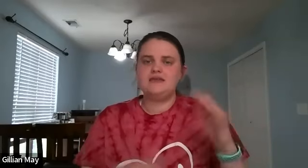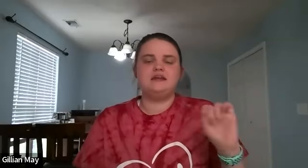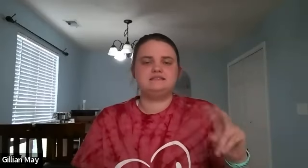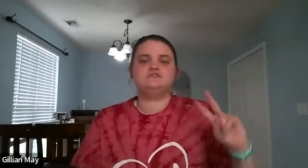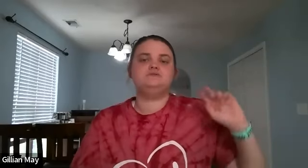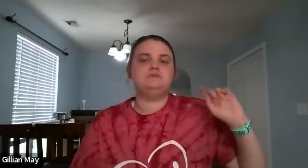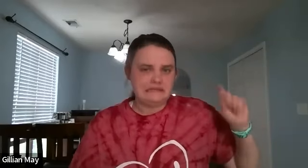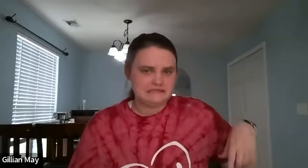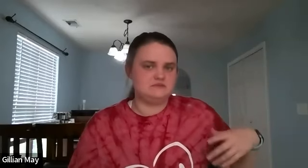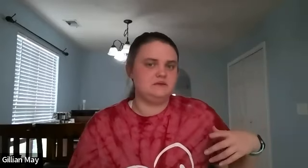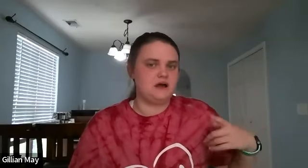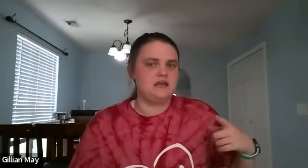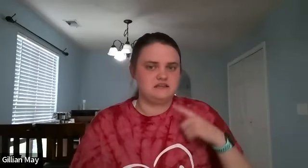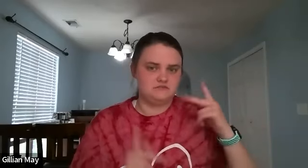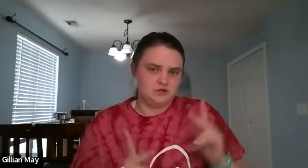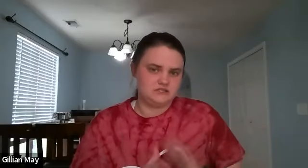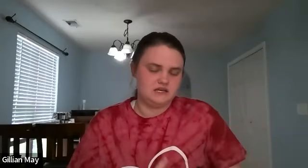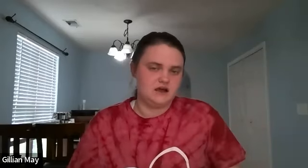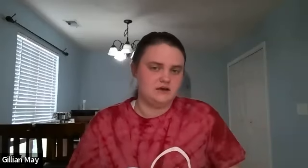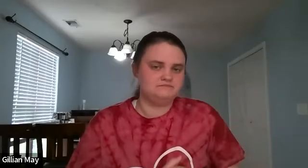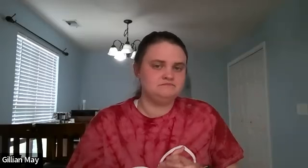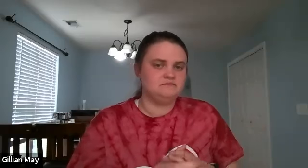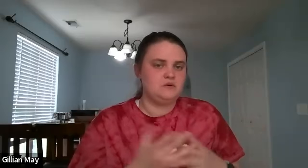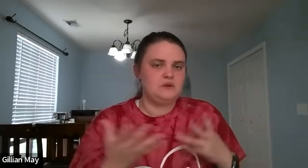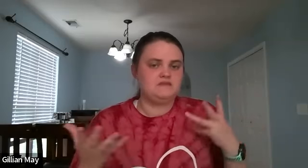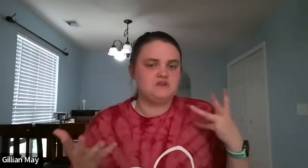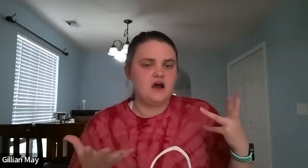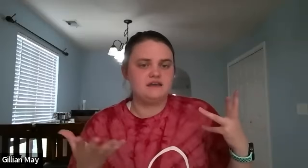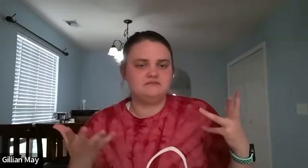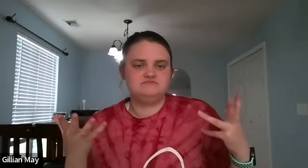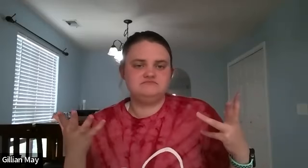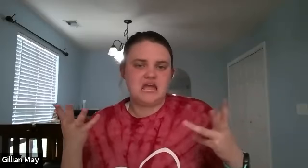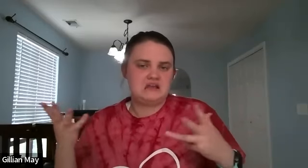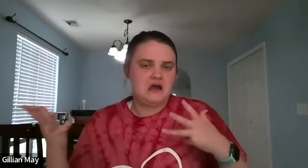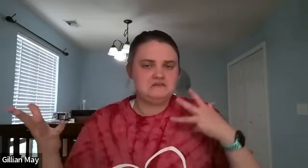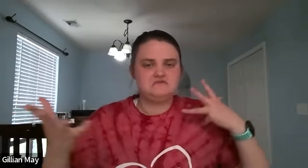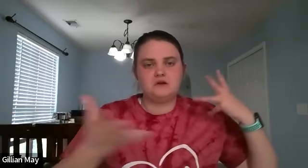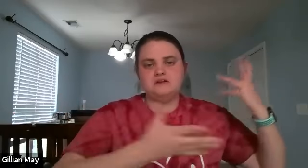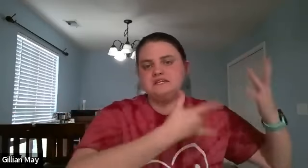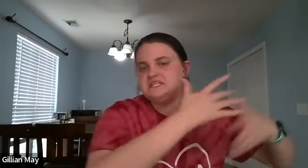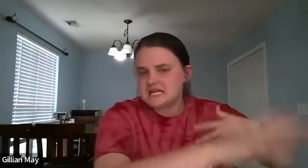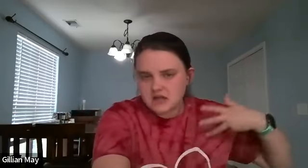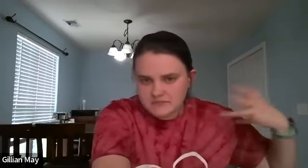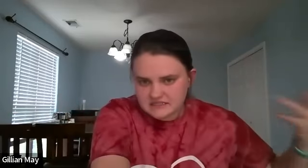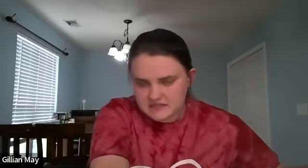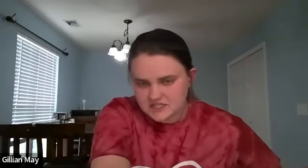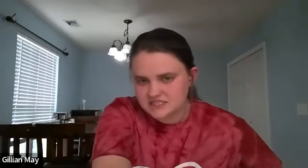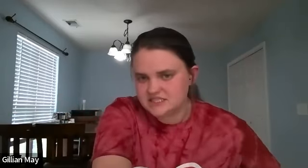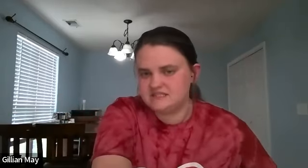then ASL 2 needs to be by a deaf person. We have not gotten far enough into that topic and discussion to see